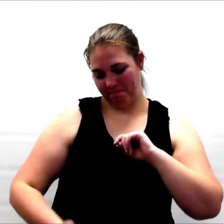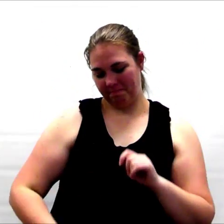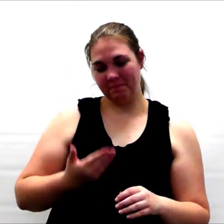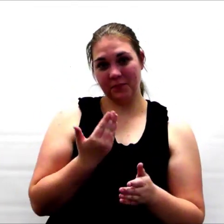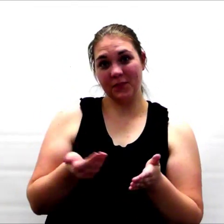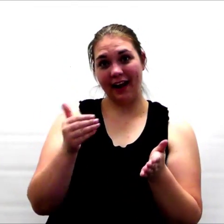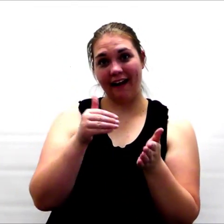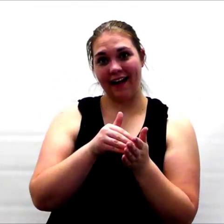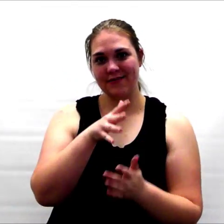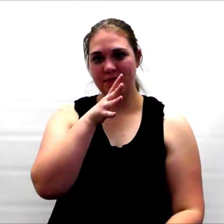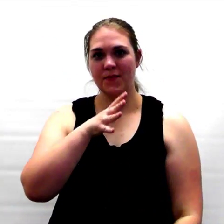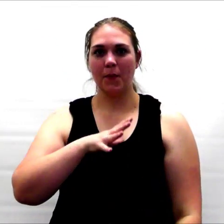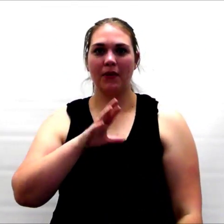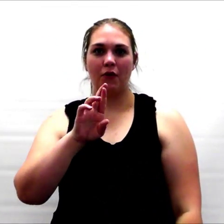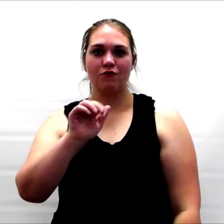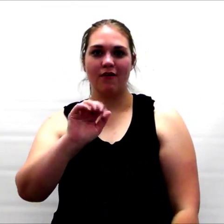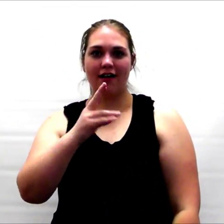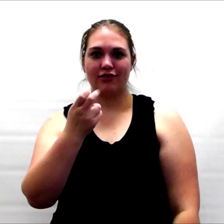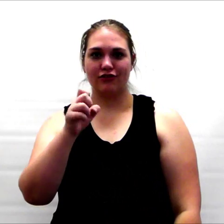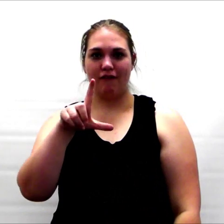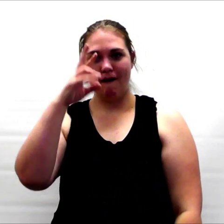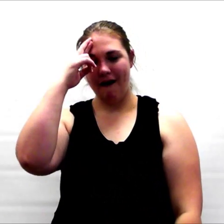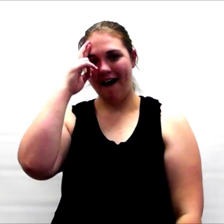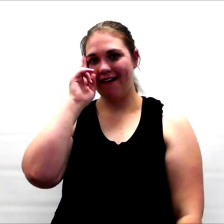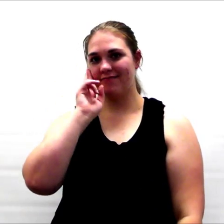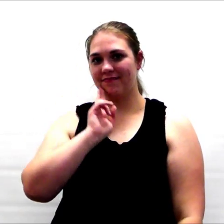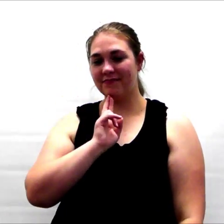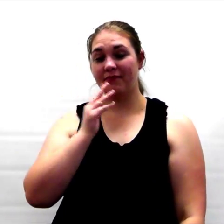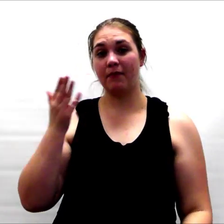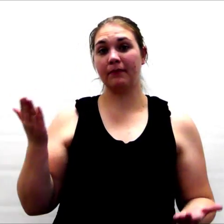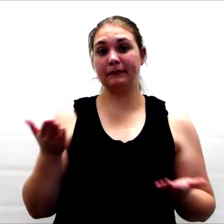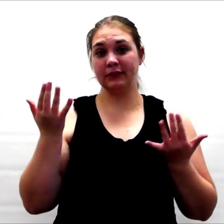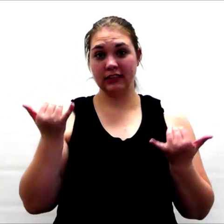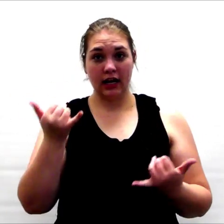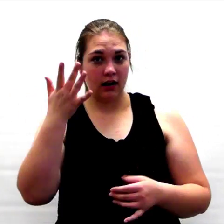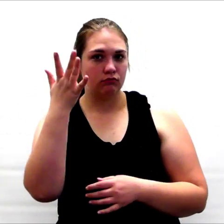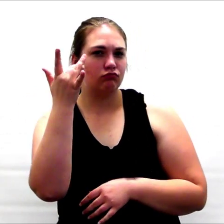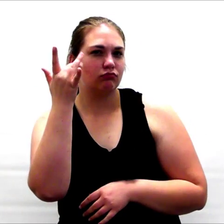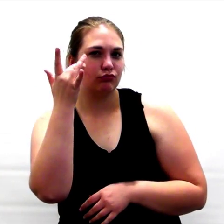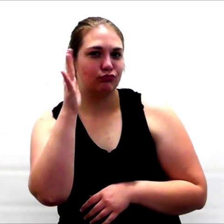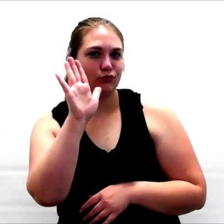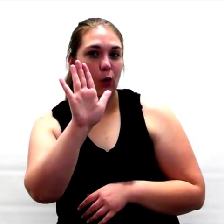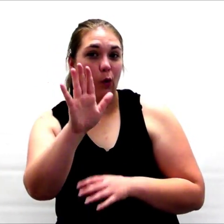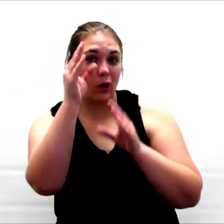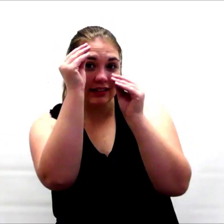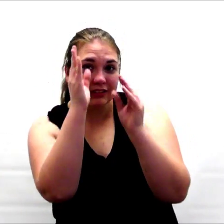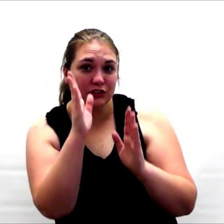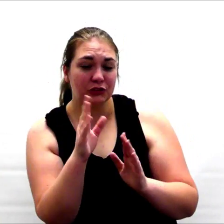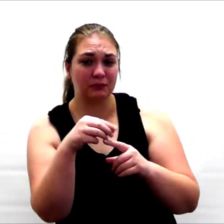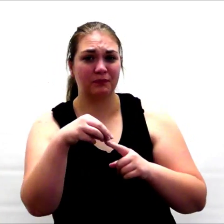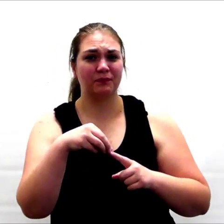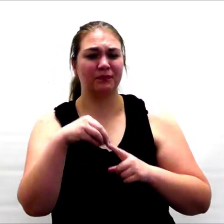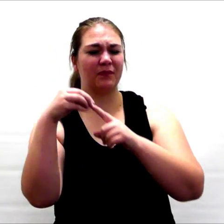friends. It's me again, Miss Rachel. I'm here today because your